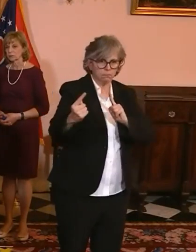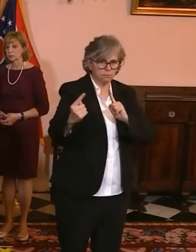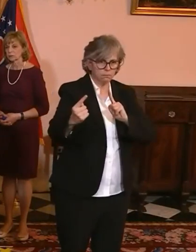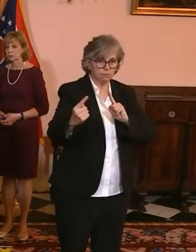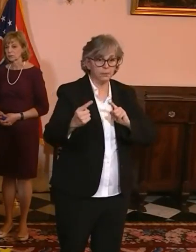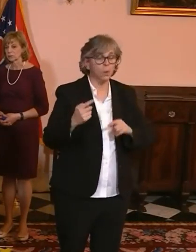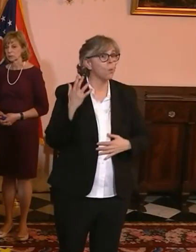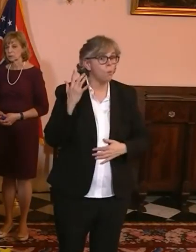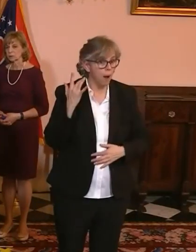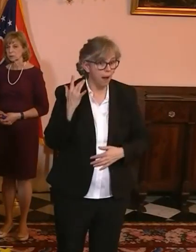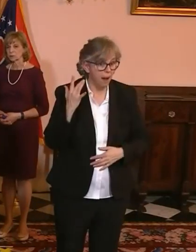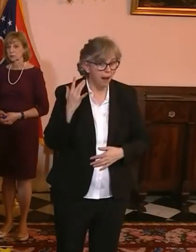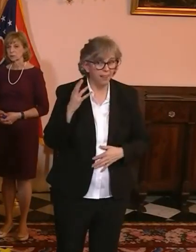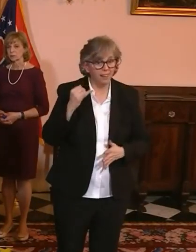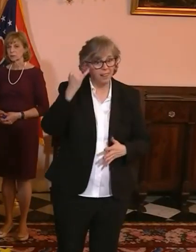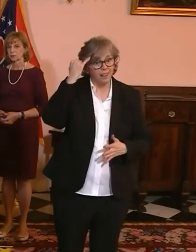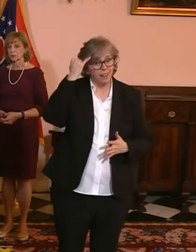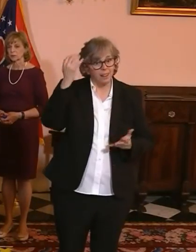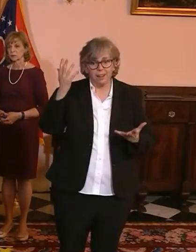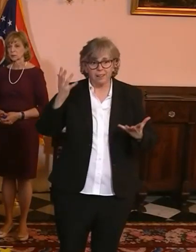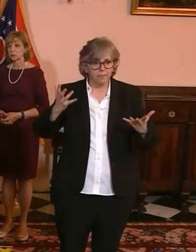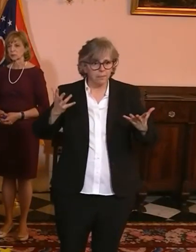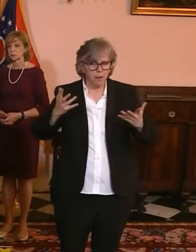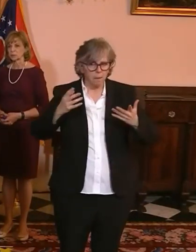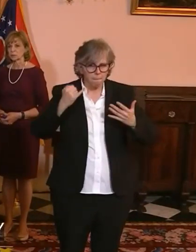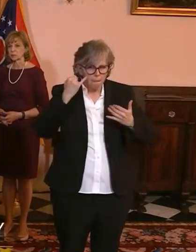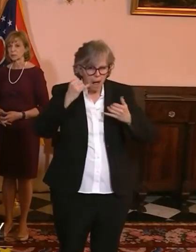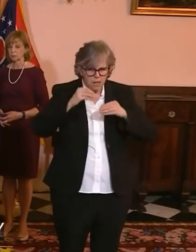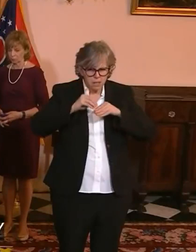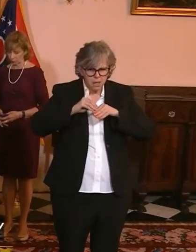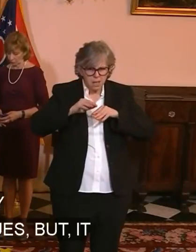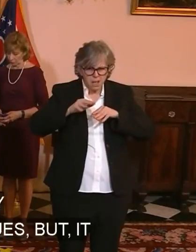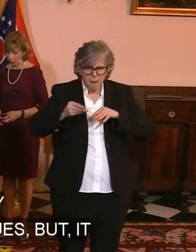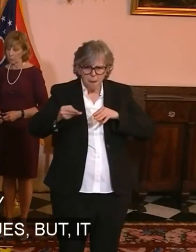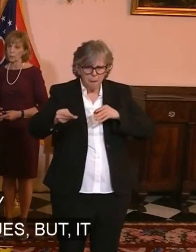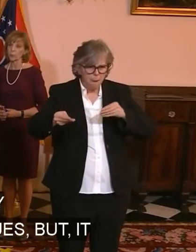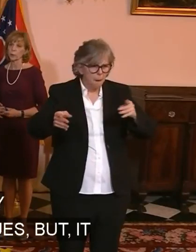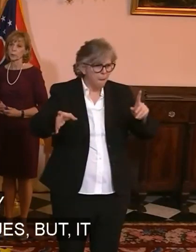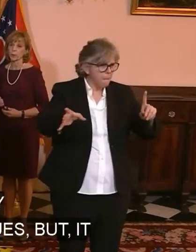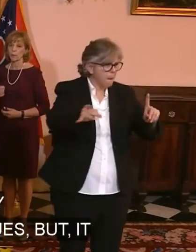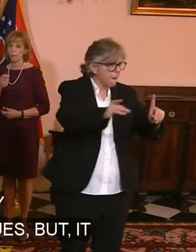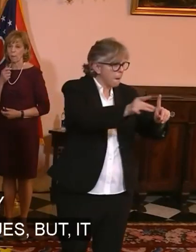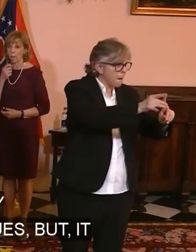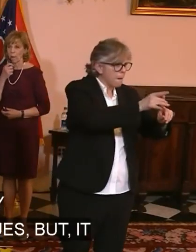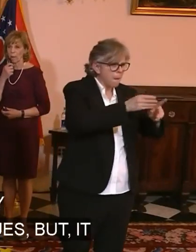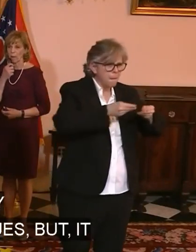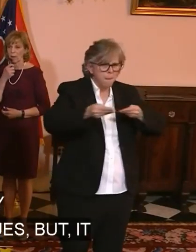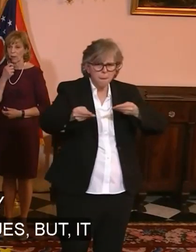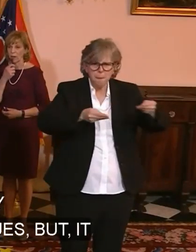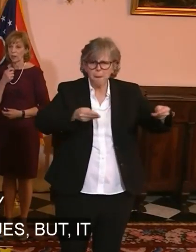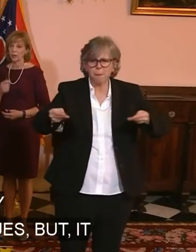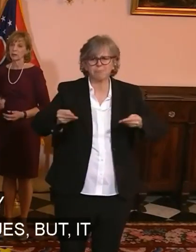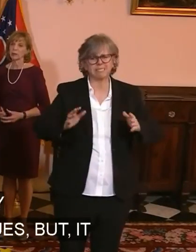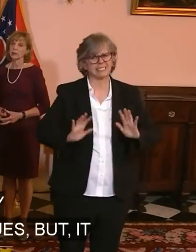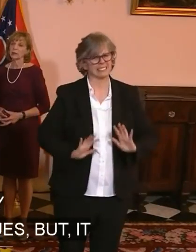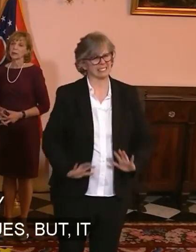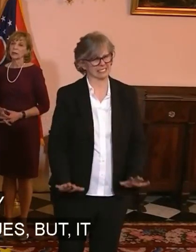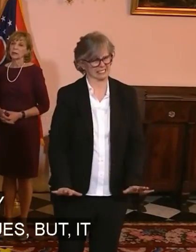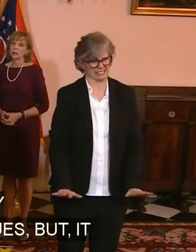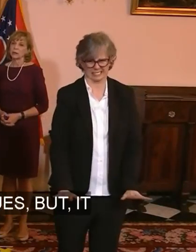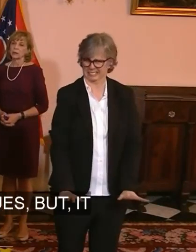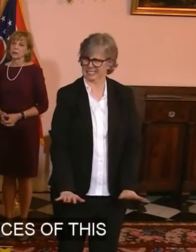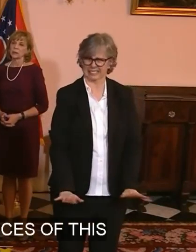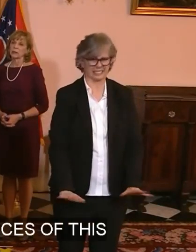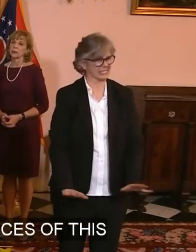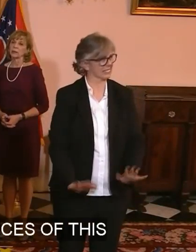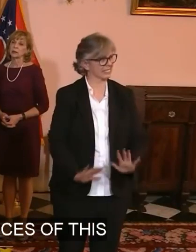health issues, but it will extend the economic consequences of this pandemic. It is an incredibly